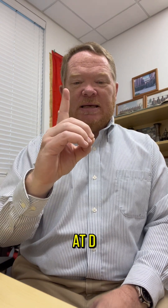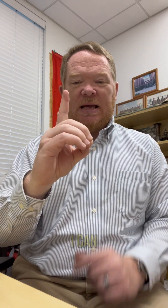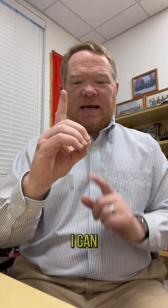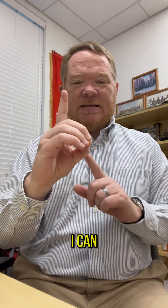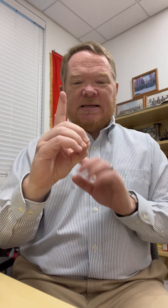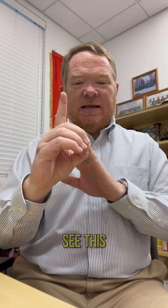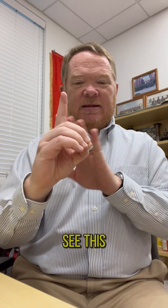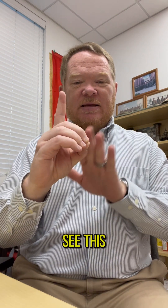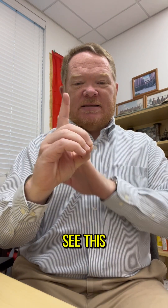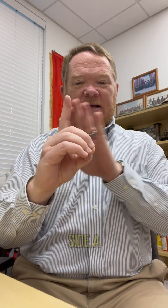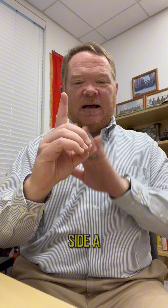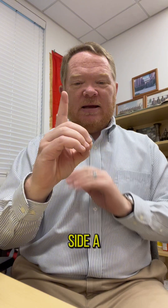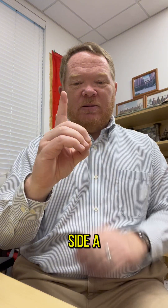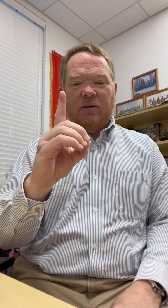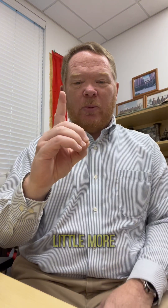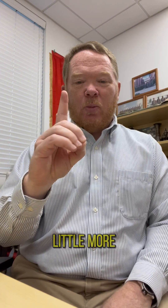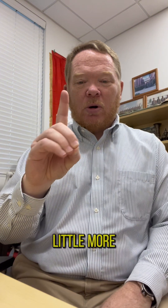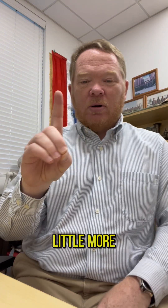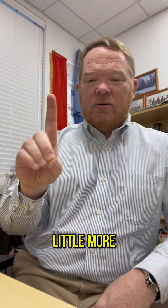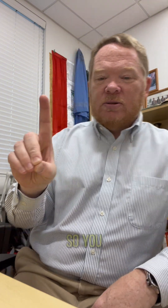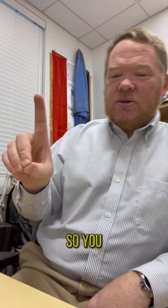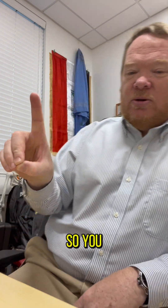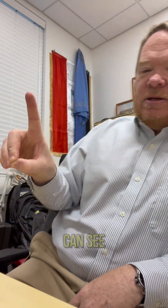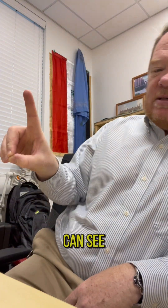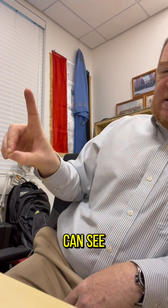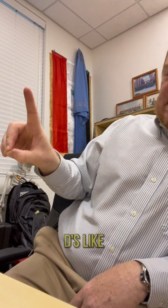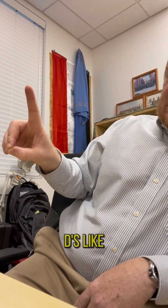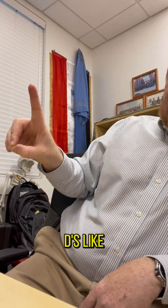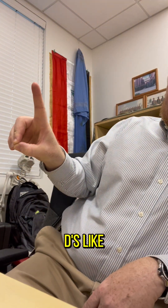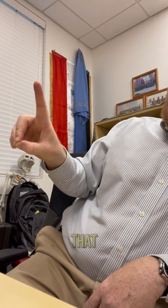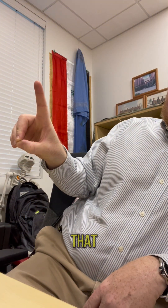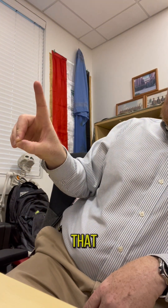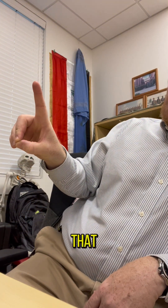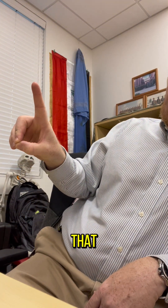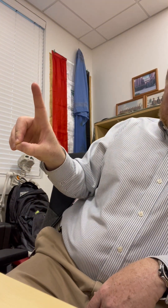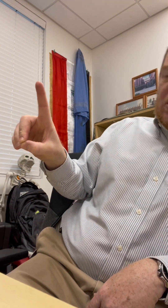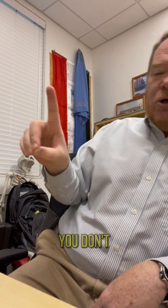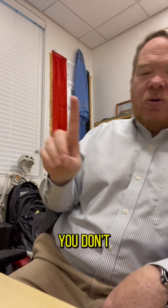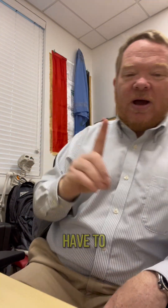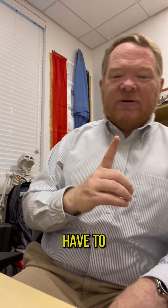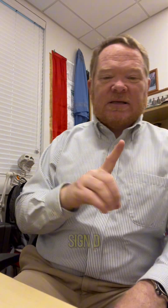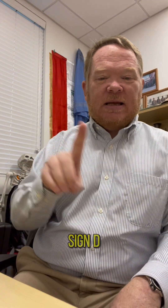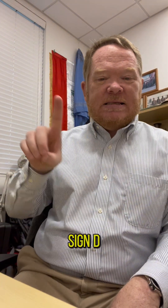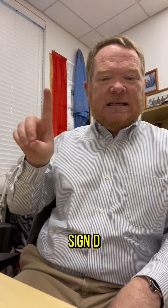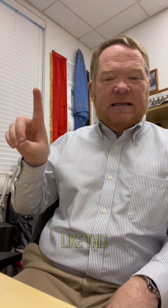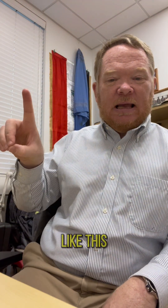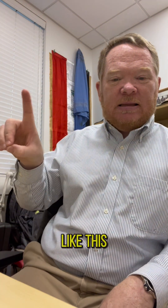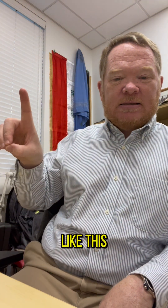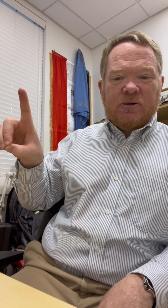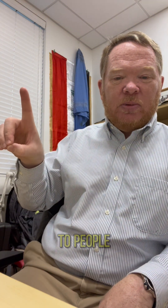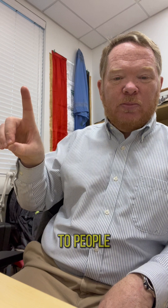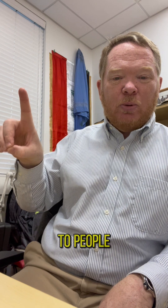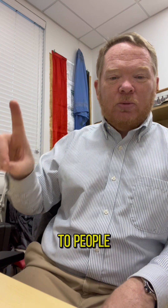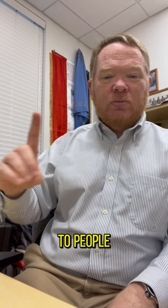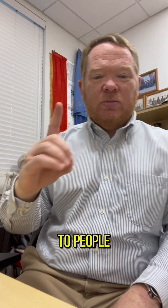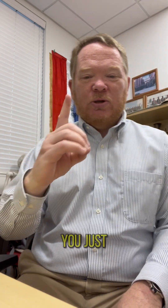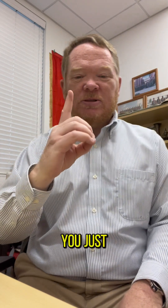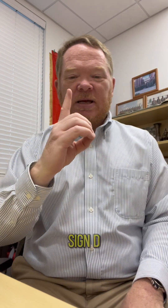I can see this side a little bit more. So you can see D's like that. You don't have to sign D like this to people. You just sign D